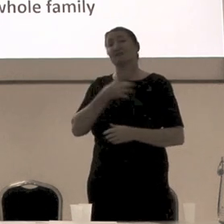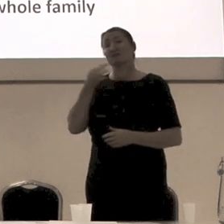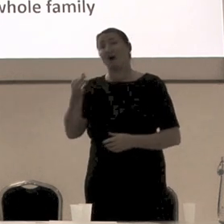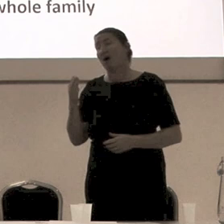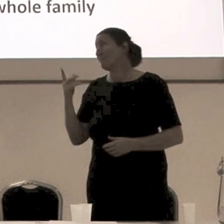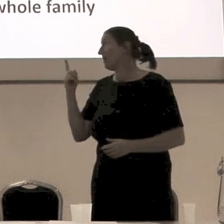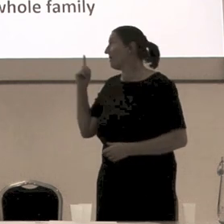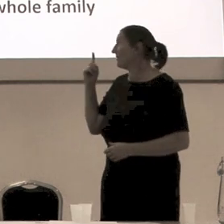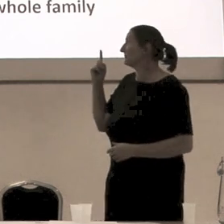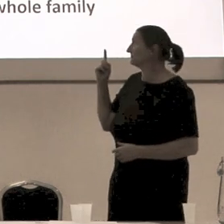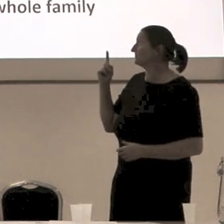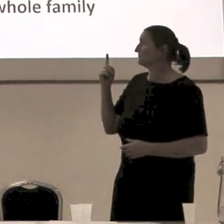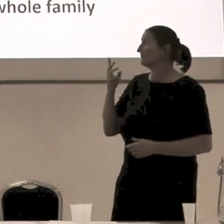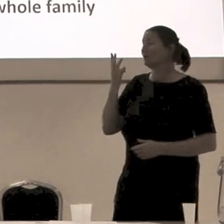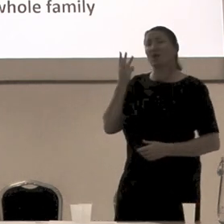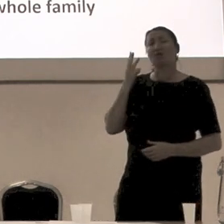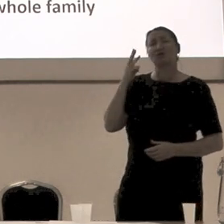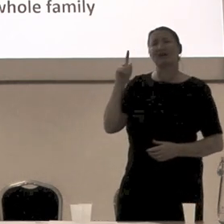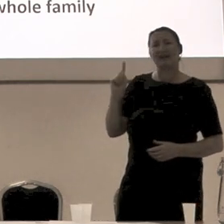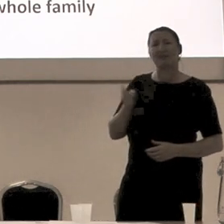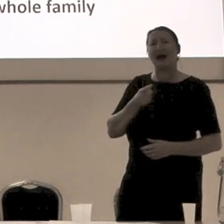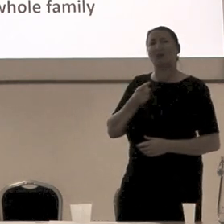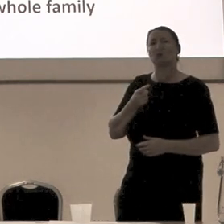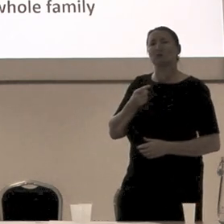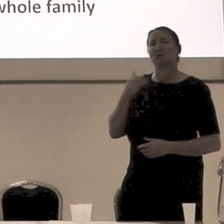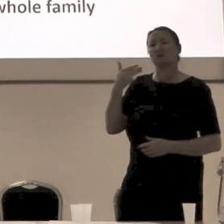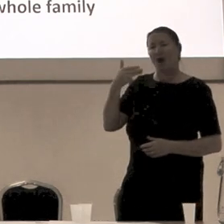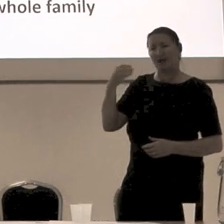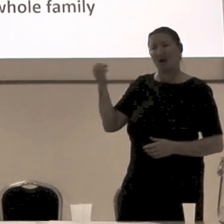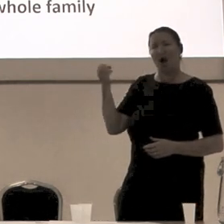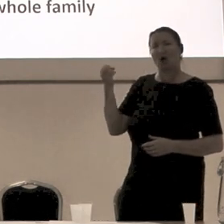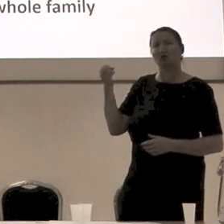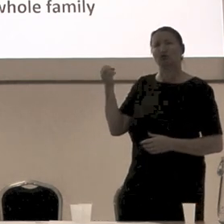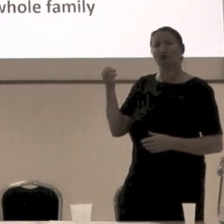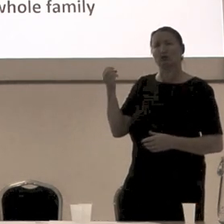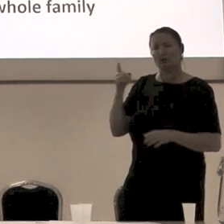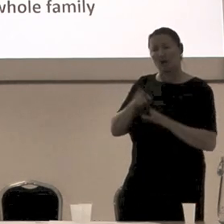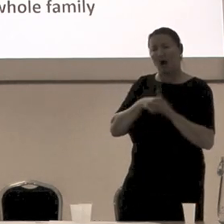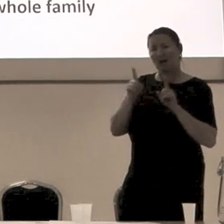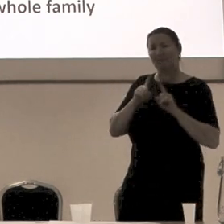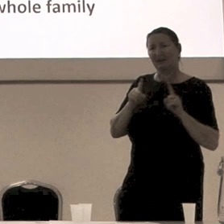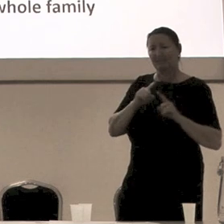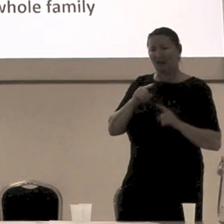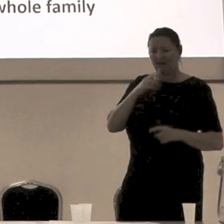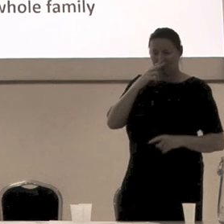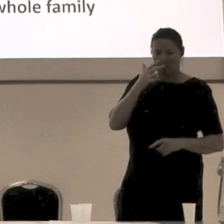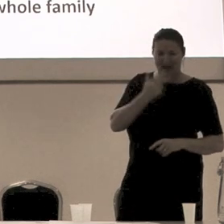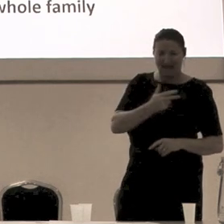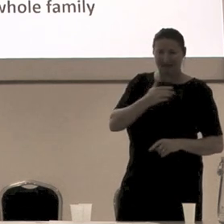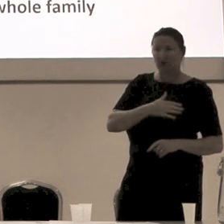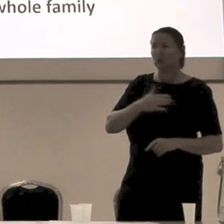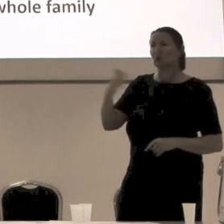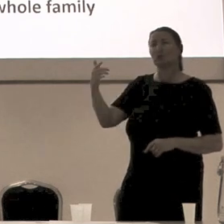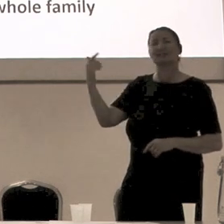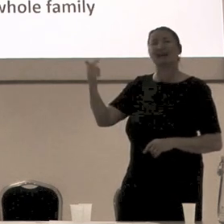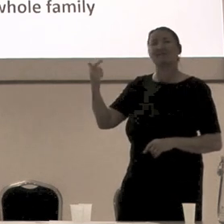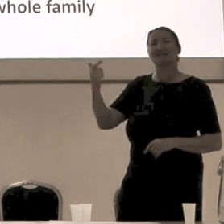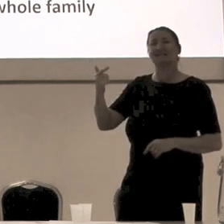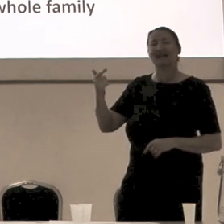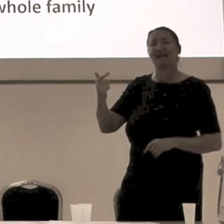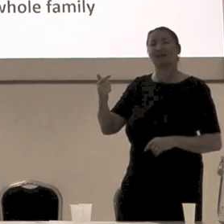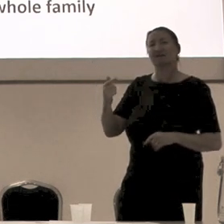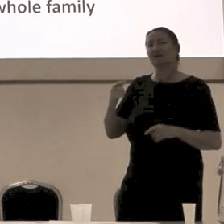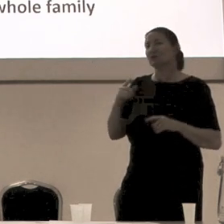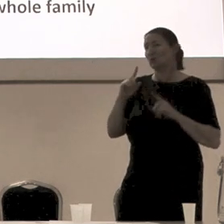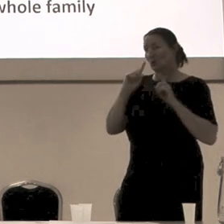of 3,591 disabled young people between 8 and 17. So I don't think people can actually challenge what they're saying.